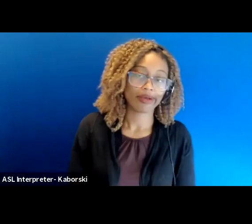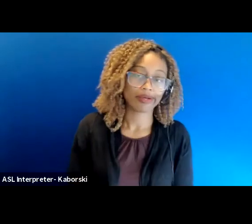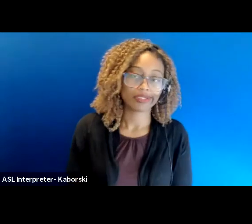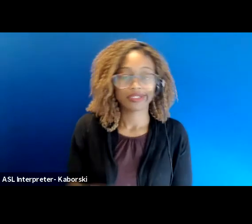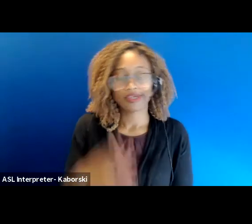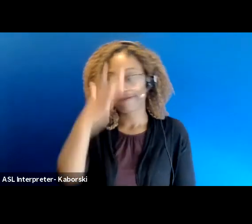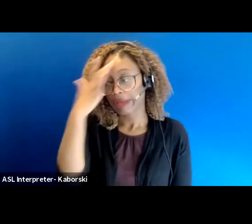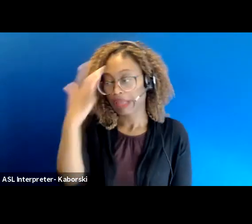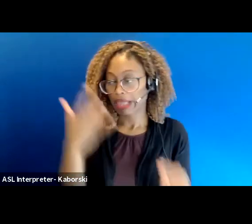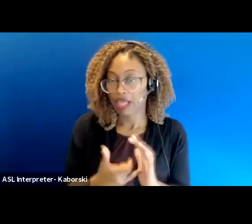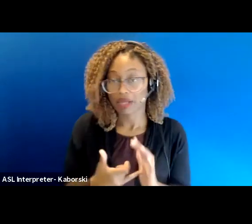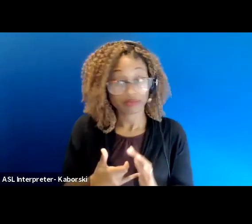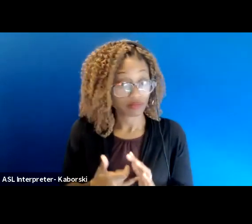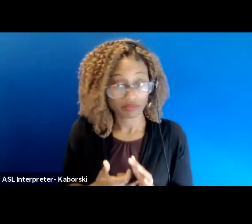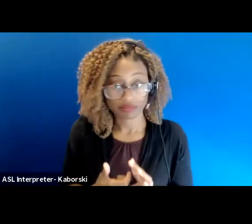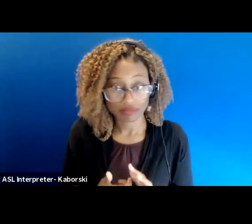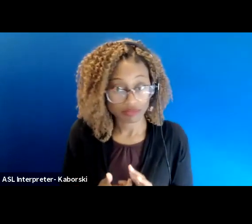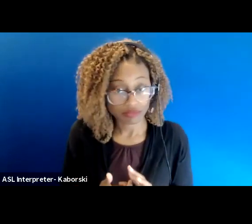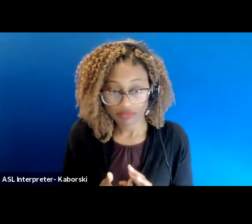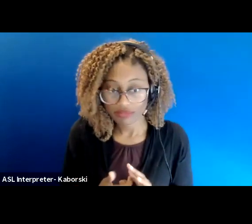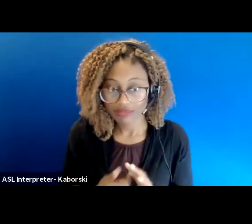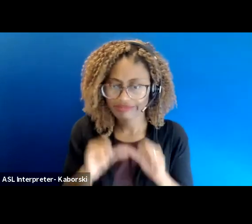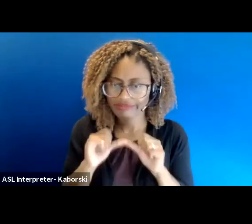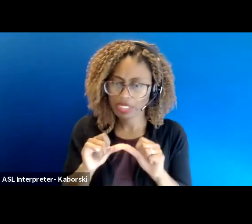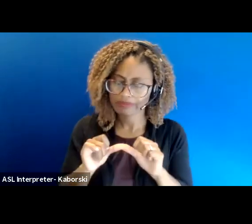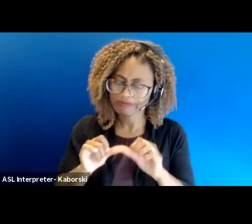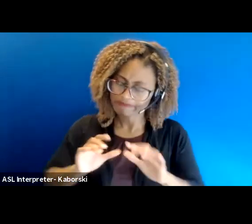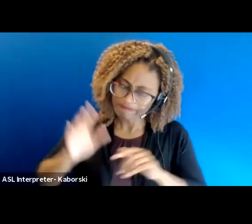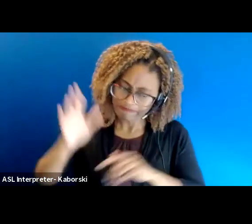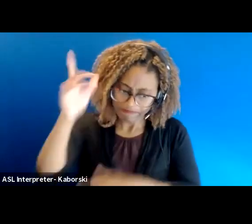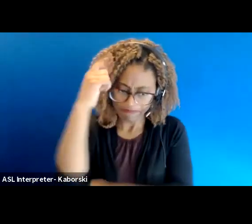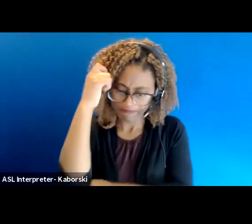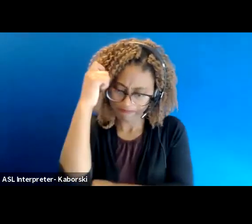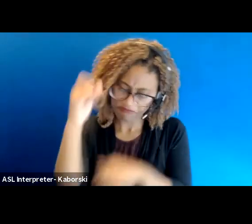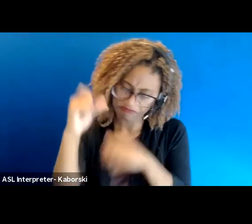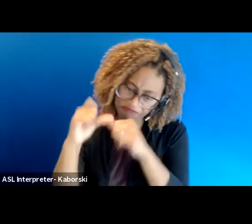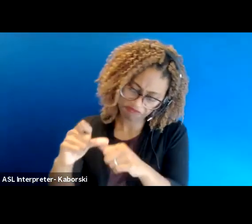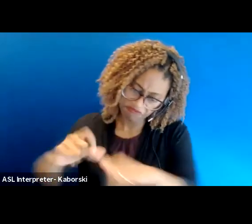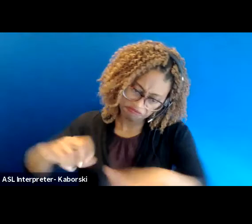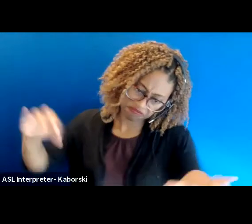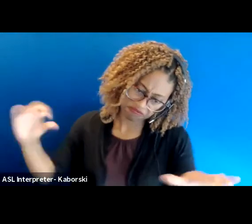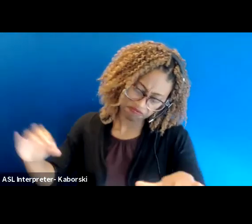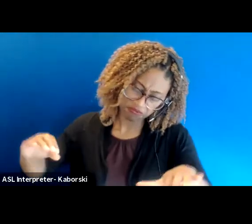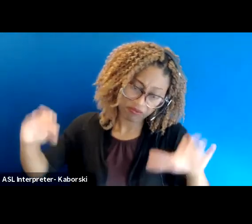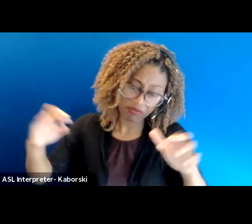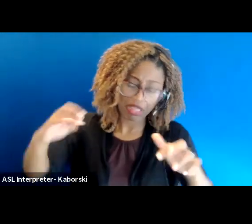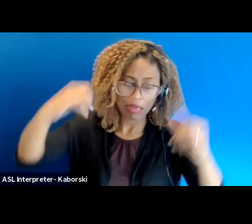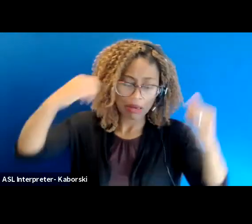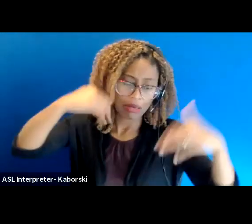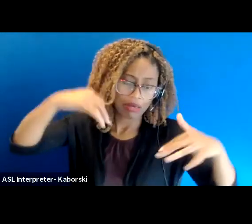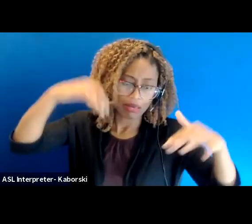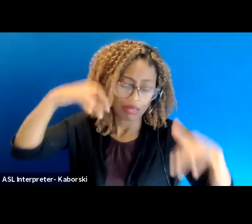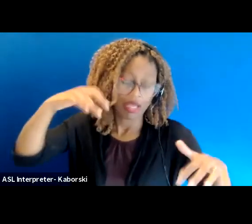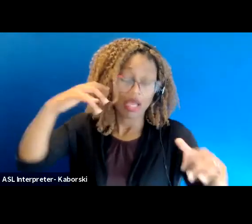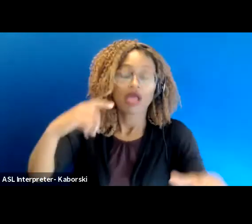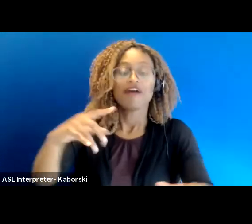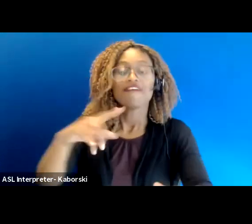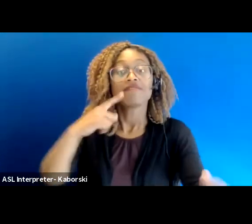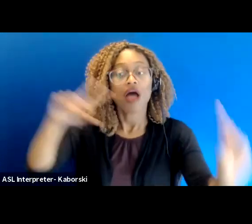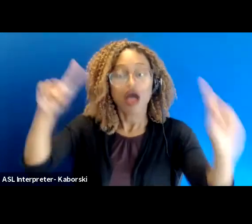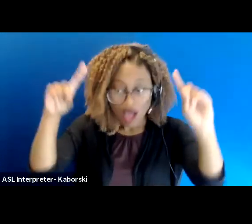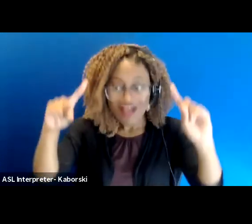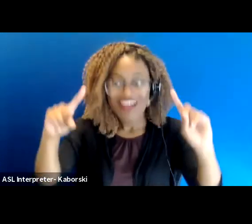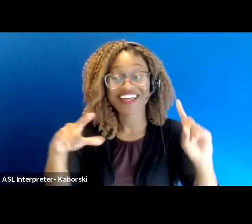just kept pushing through. And I think that drive with all of us made us stronger and made our